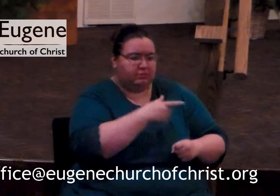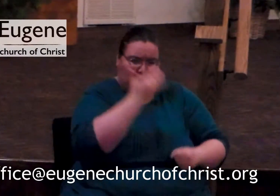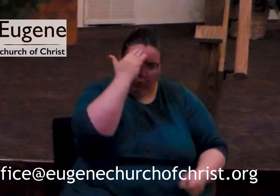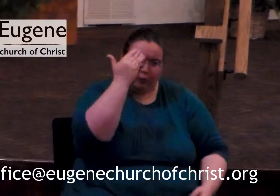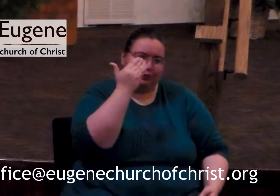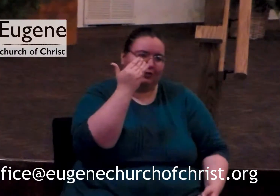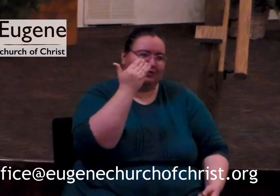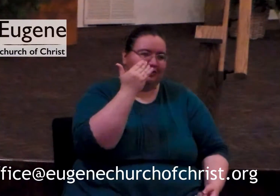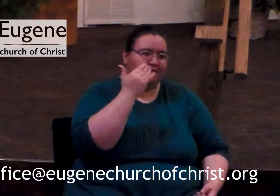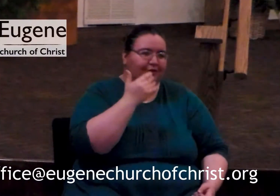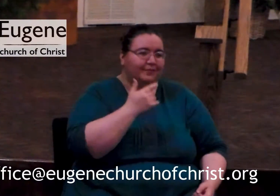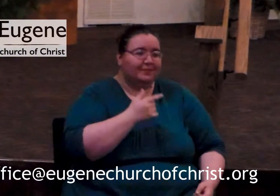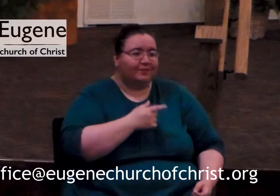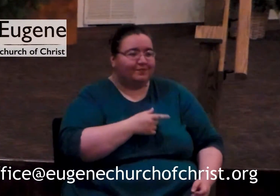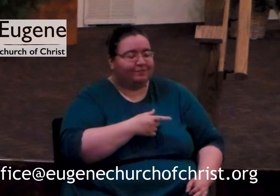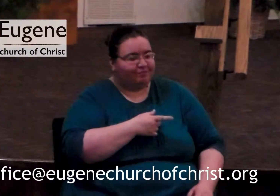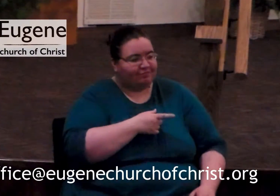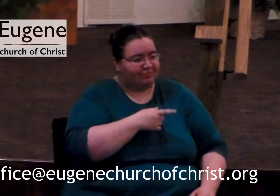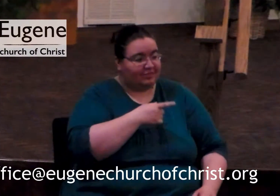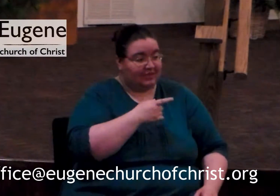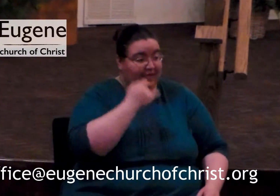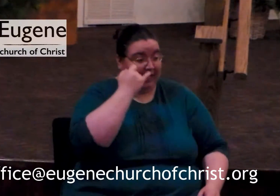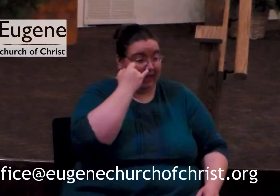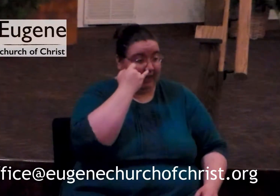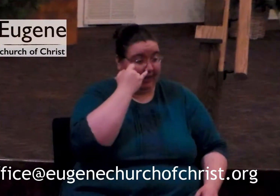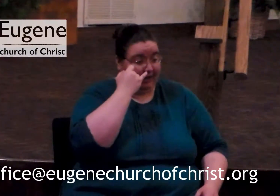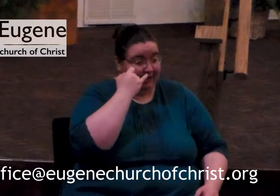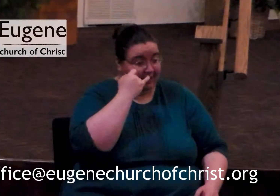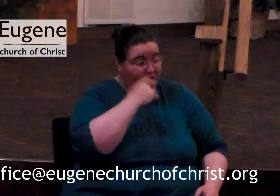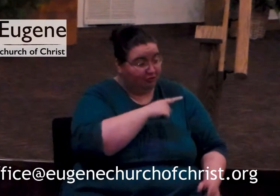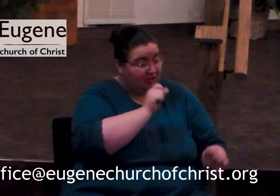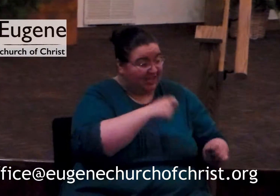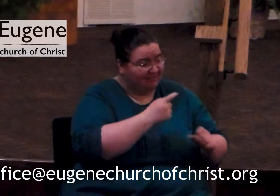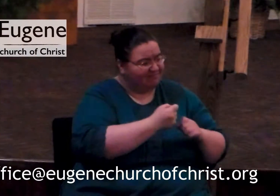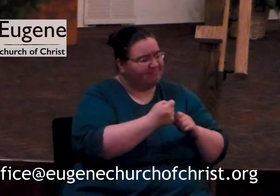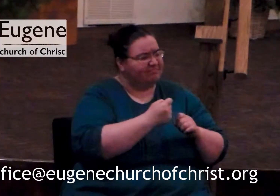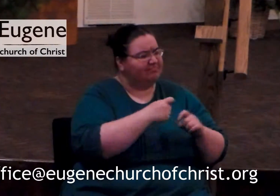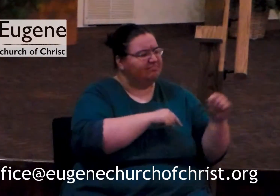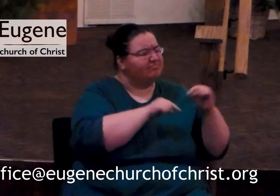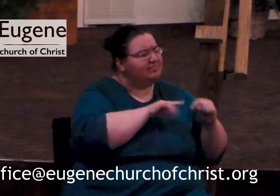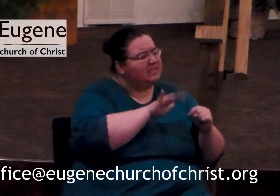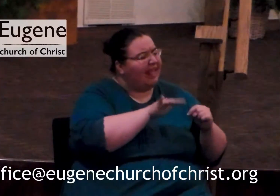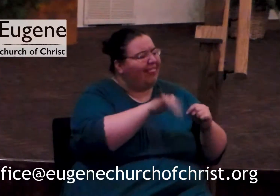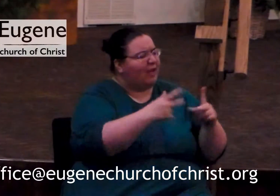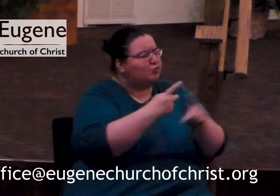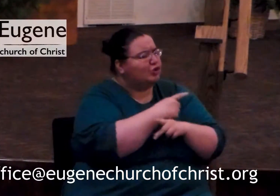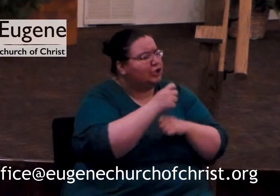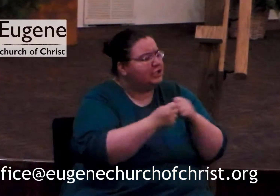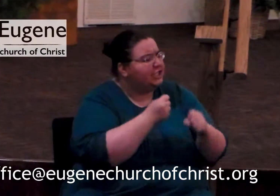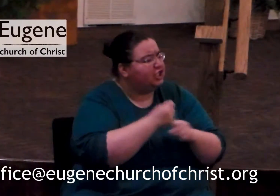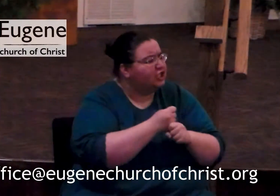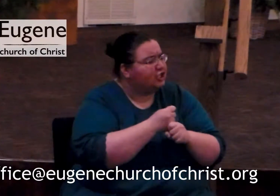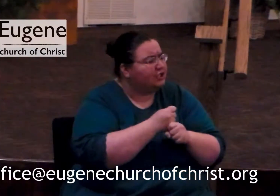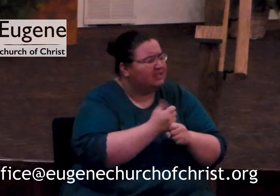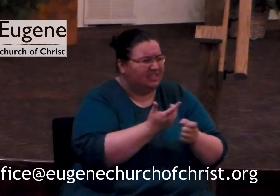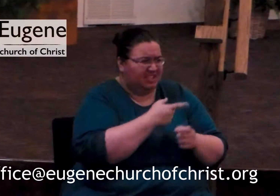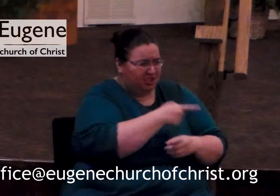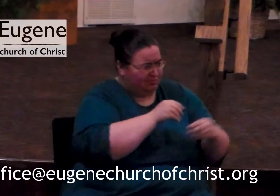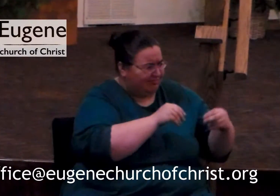to when he was sowing the seed, he might tell you that there wasn't really a whole lot of difference in how he did it and where he did it. It